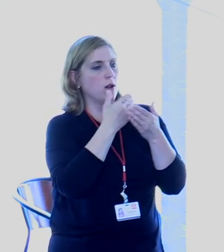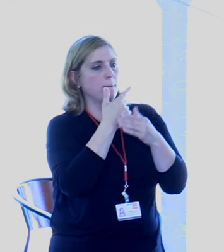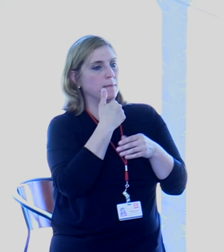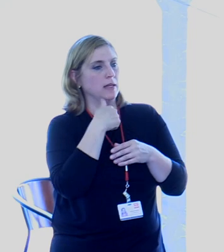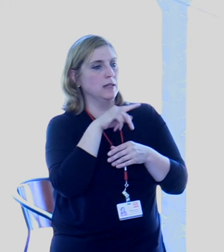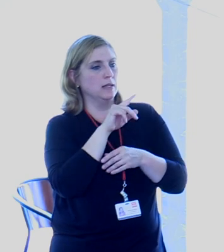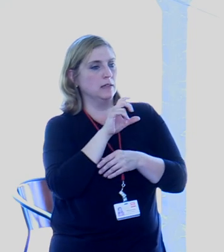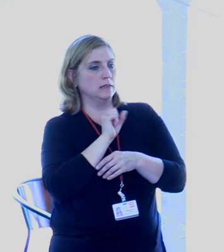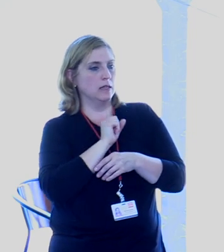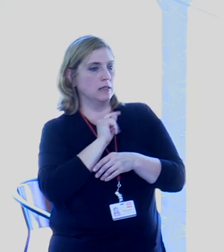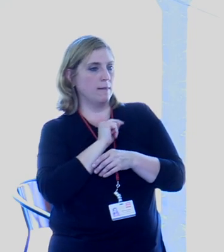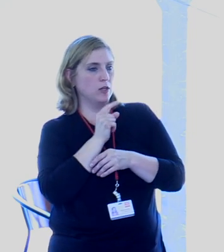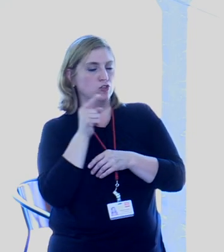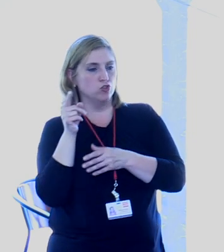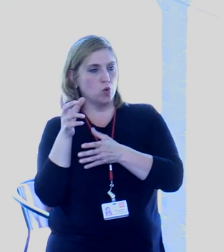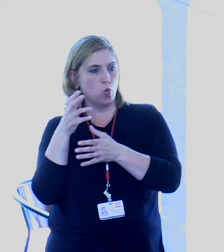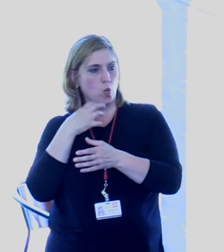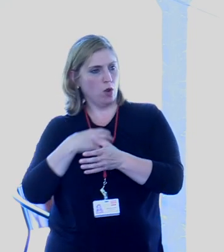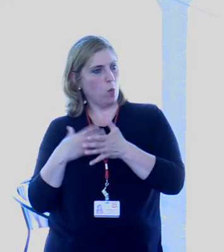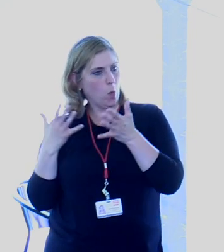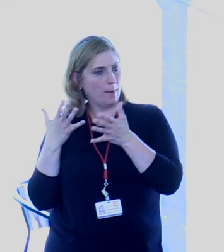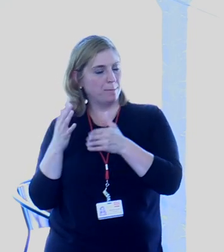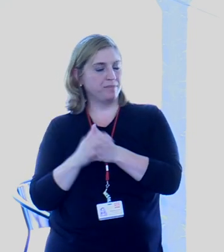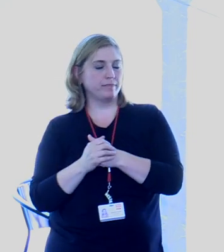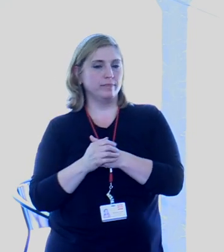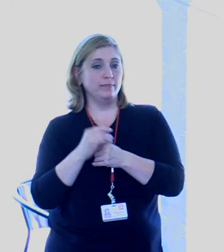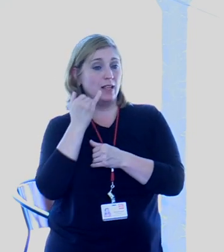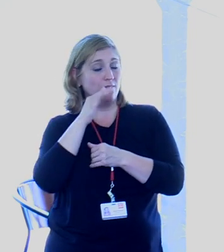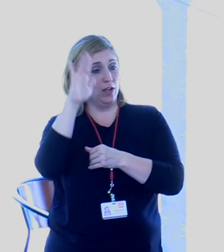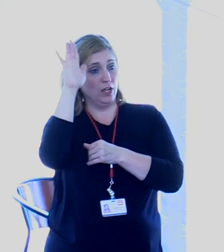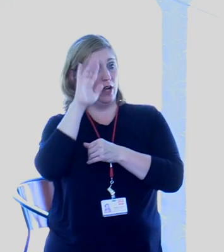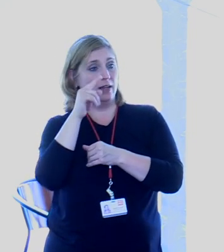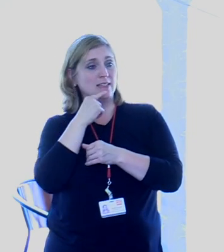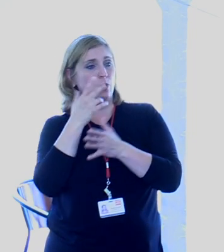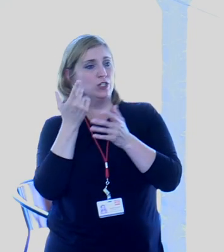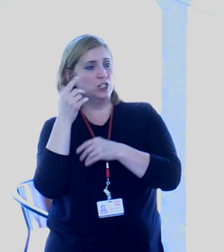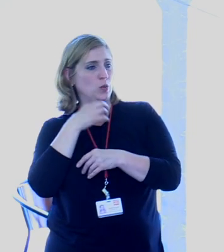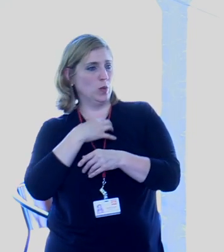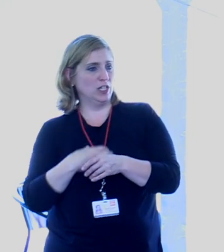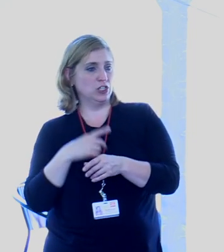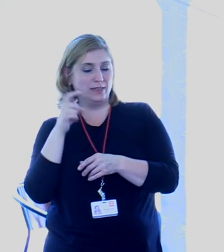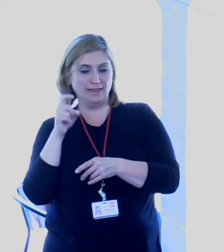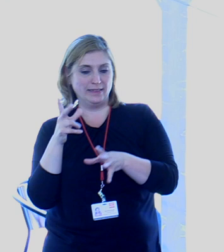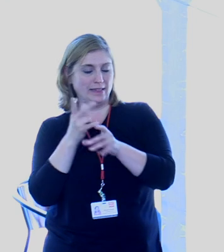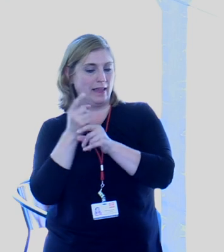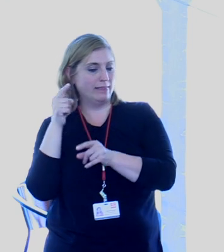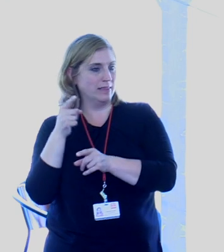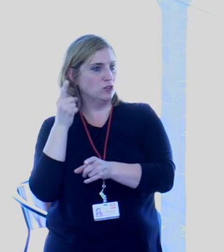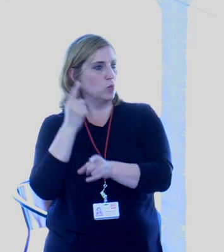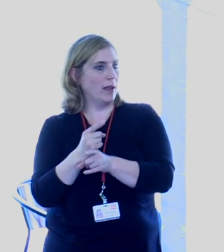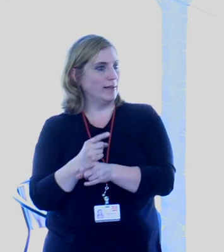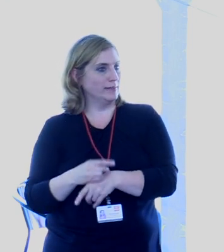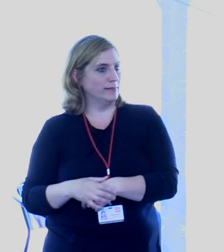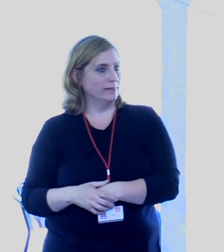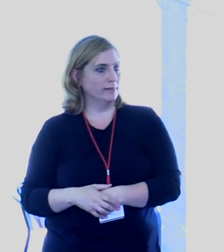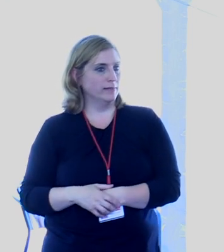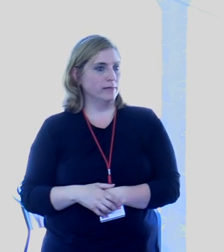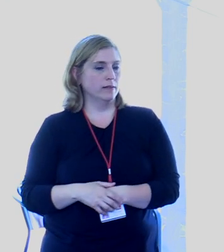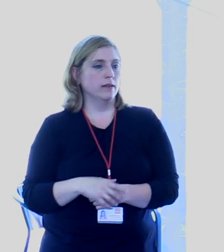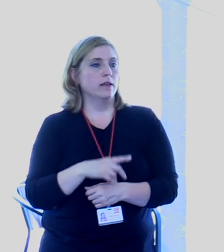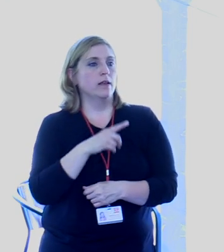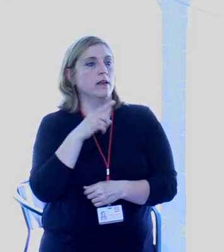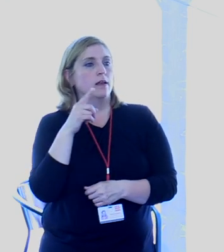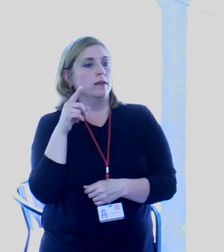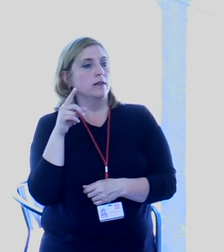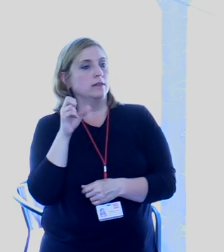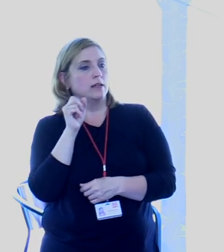wish?" Okay, this is a scary thing. If God says, "What do you wish? You better get this right." Okay? And